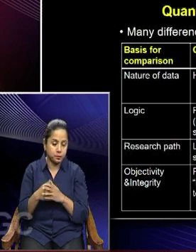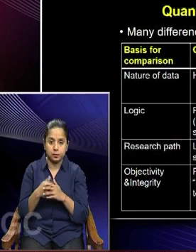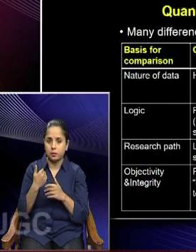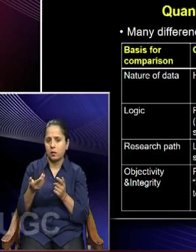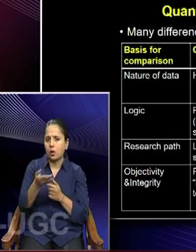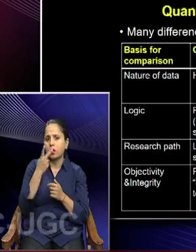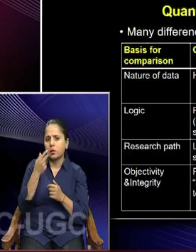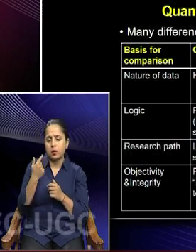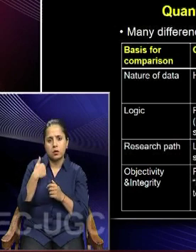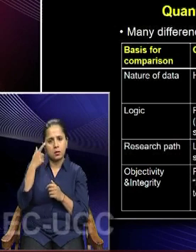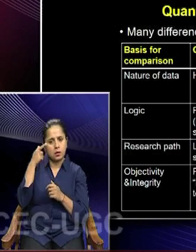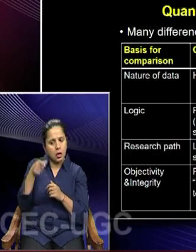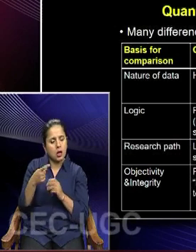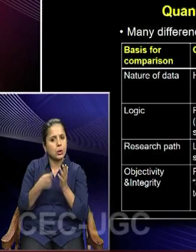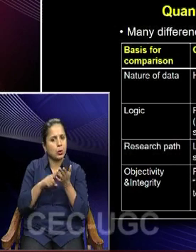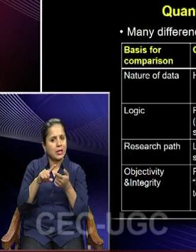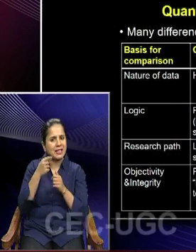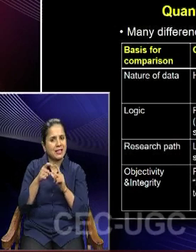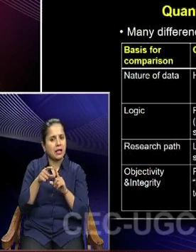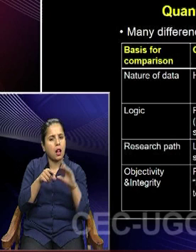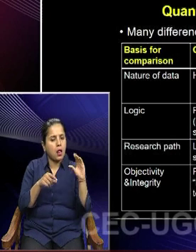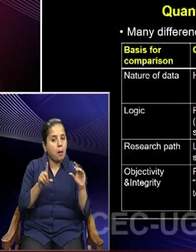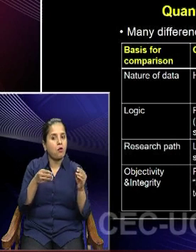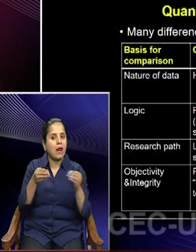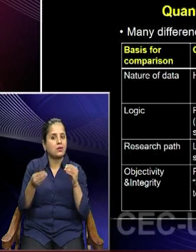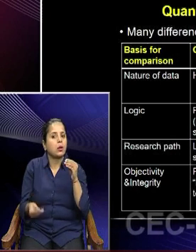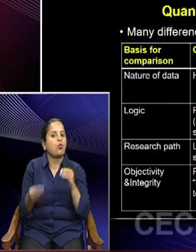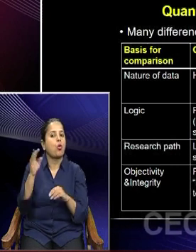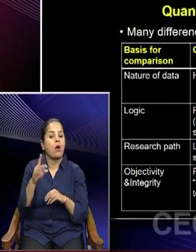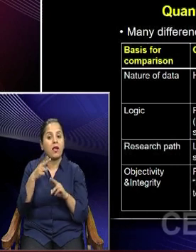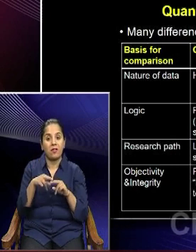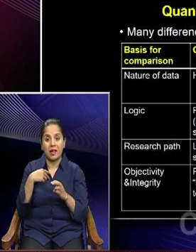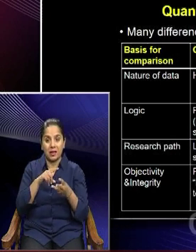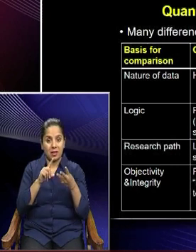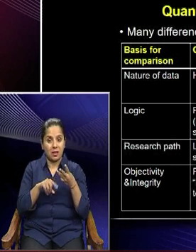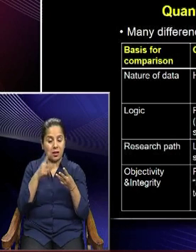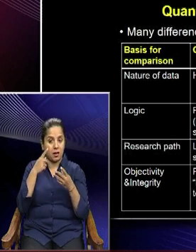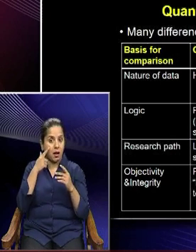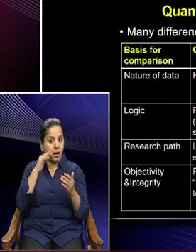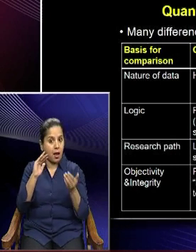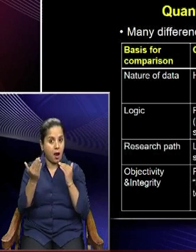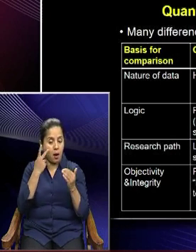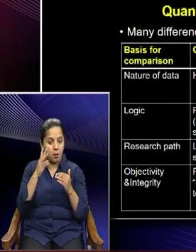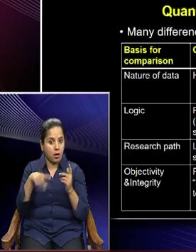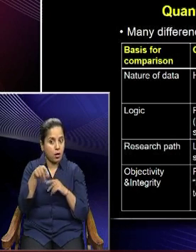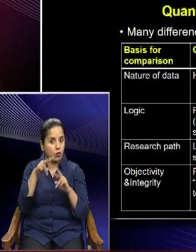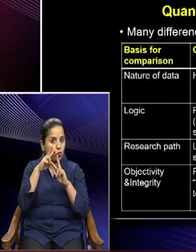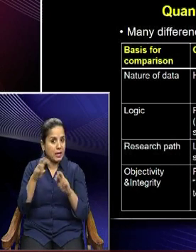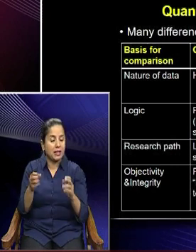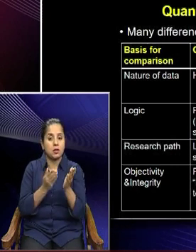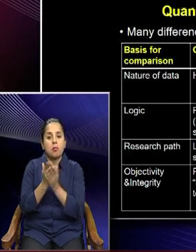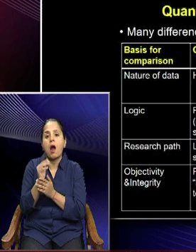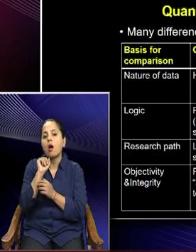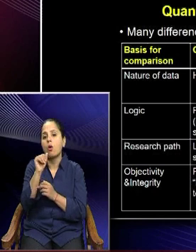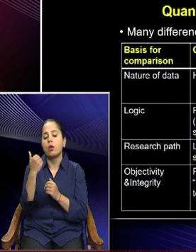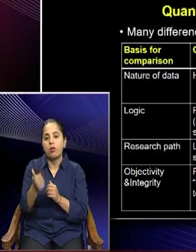of rigidity and more of flexibility. If we see the third basis of comparison, that is research path that